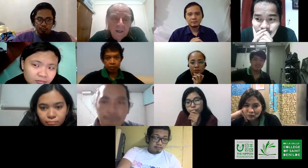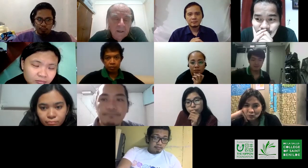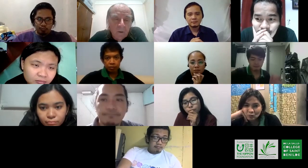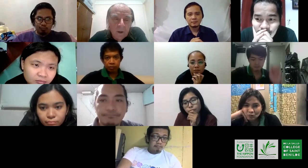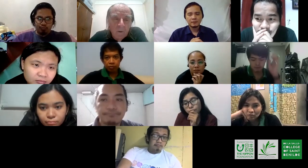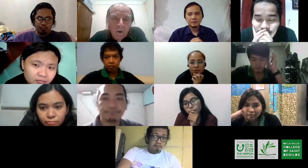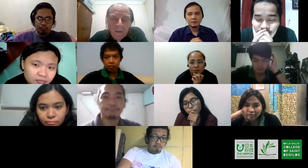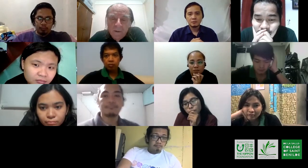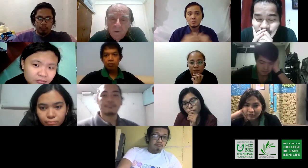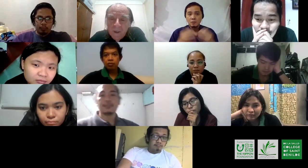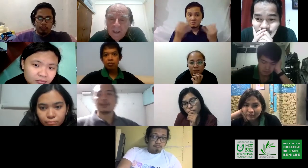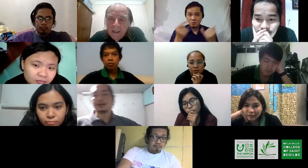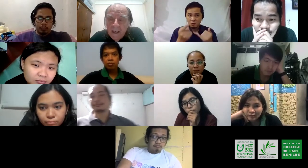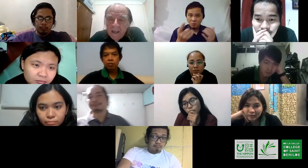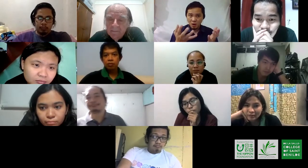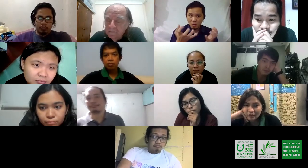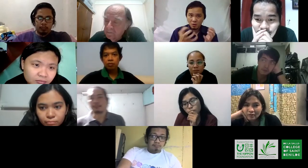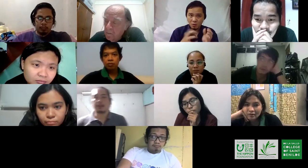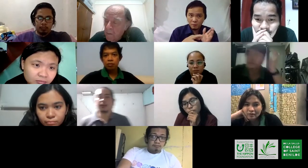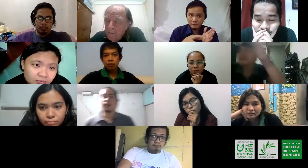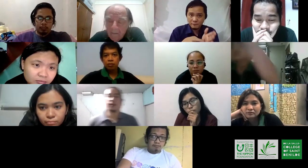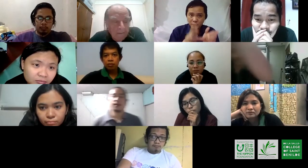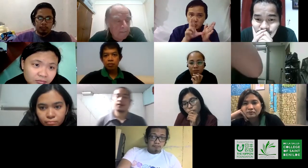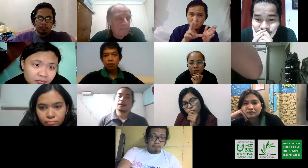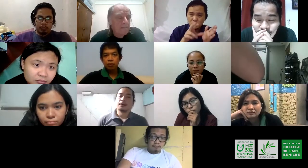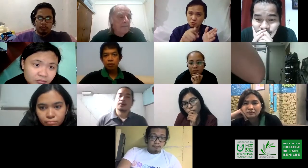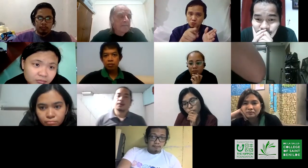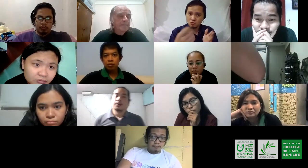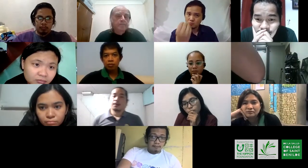to study, or you want me to read it again?